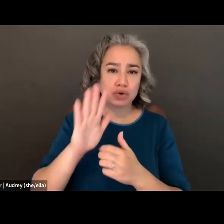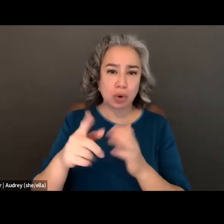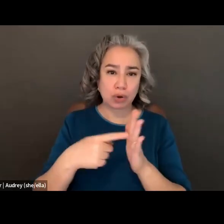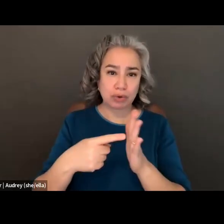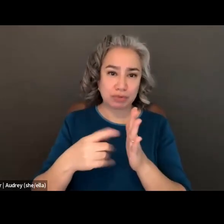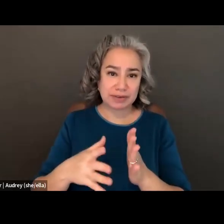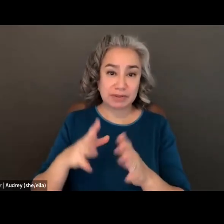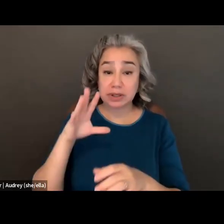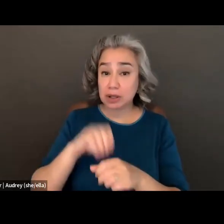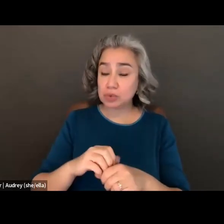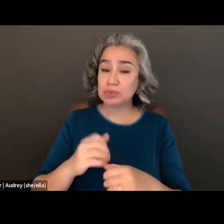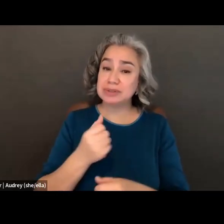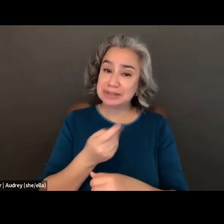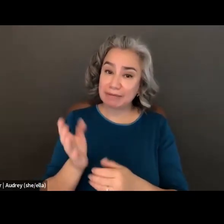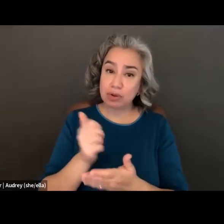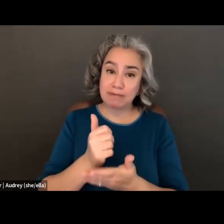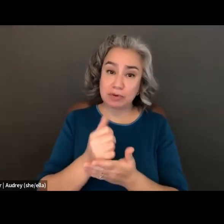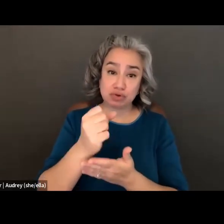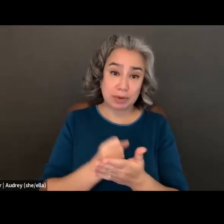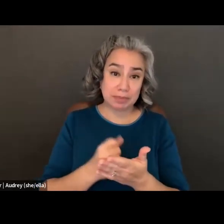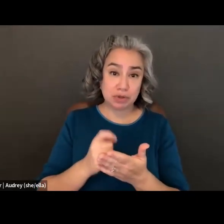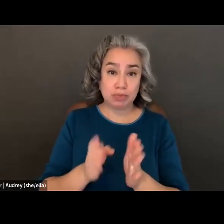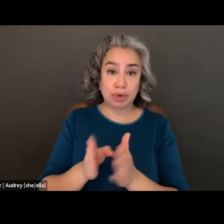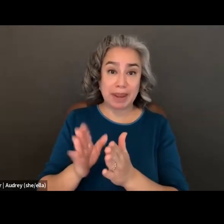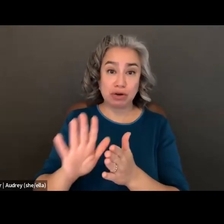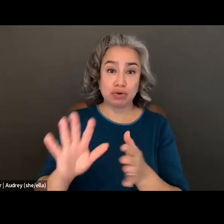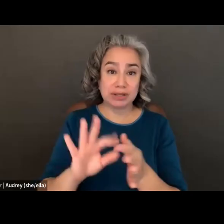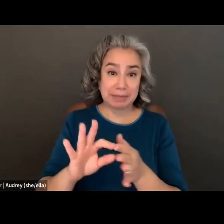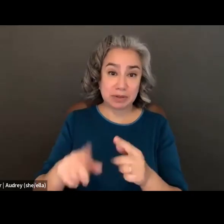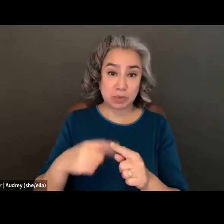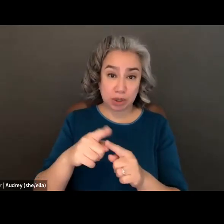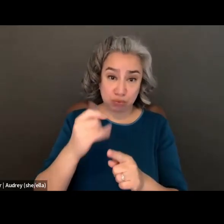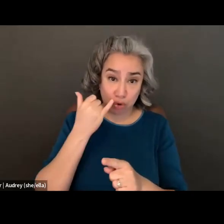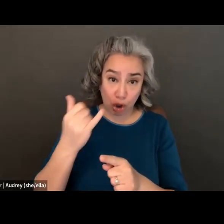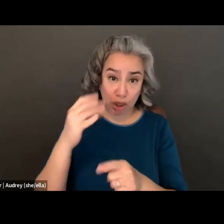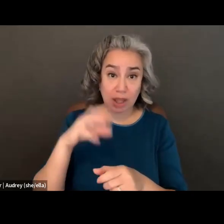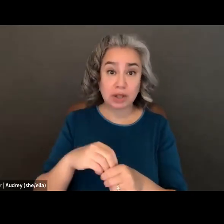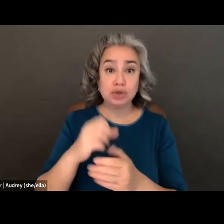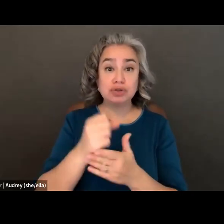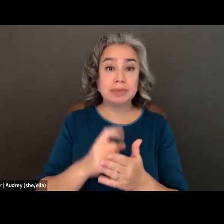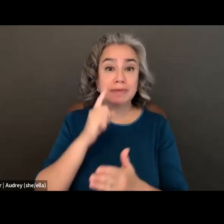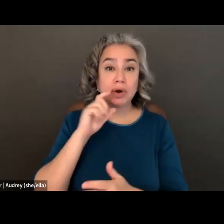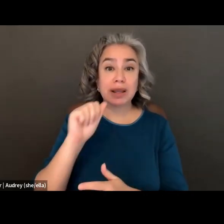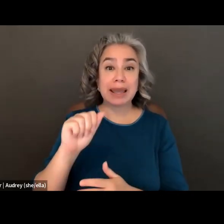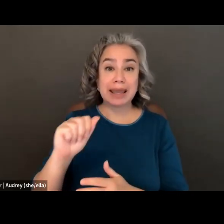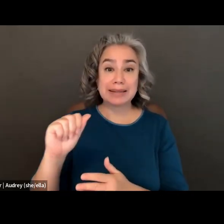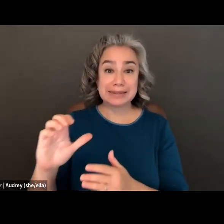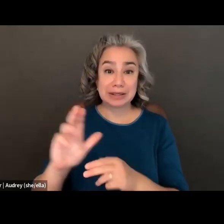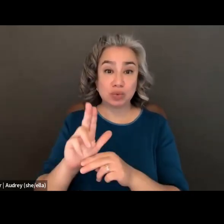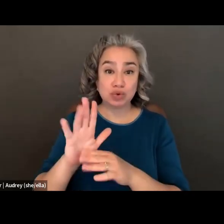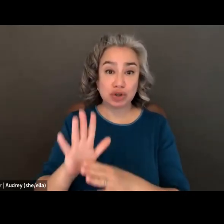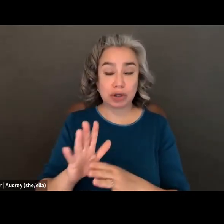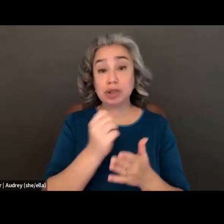It includes several helpful scripts that you can use to prepare your statements when you call, including a script for AAC users. While